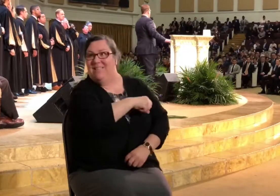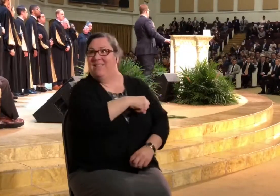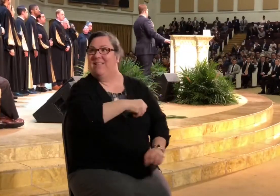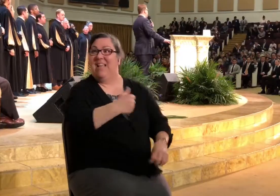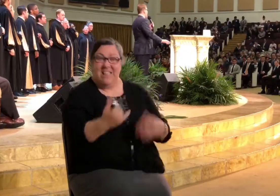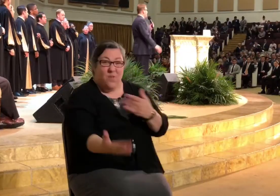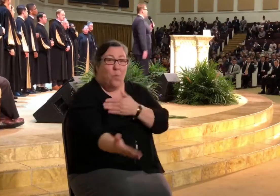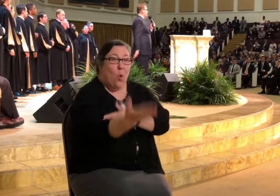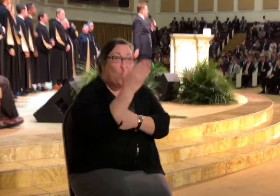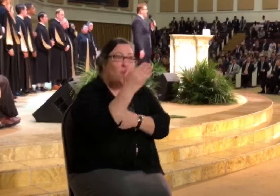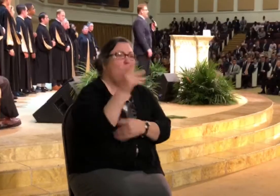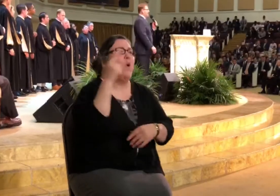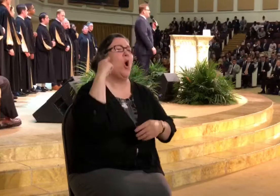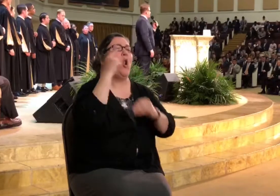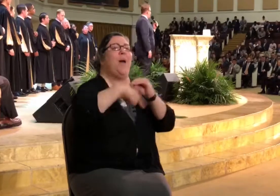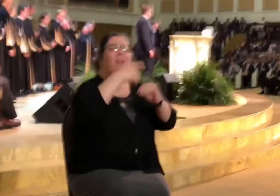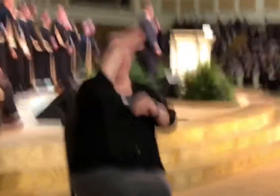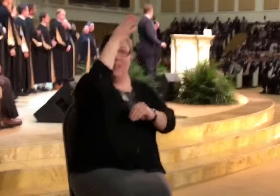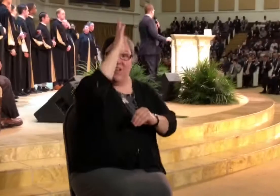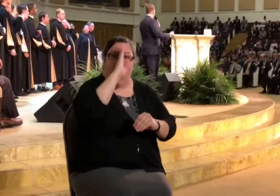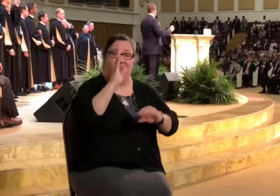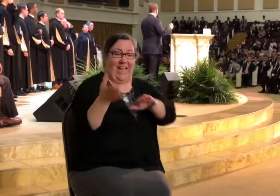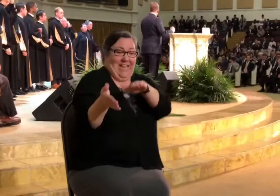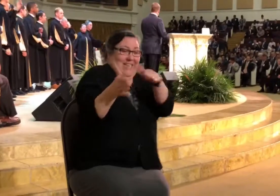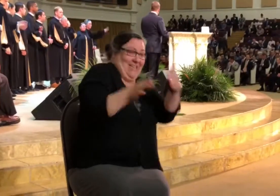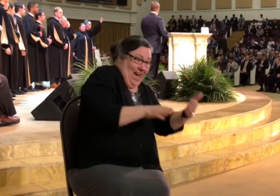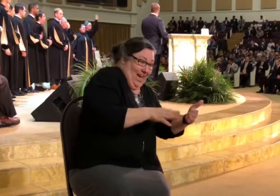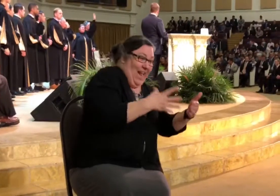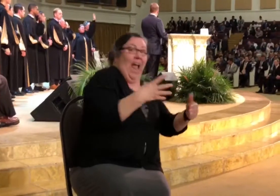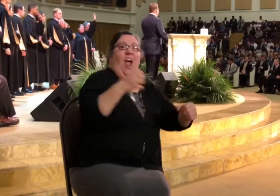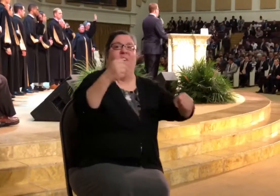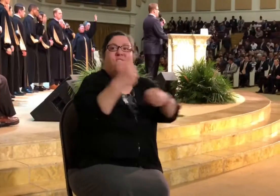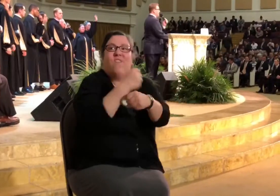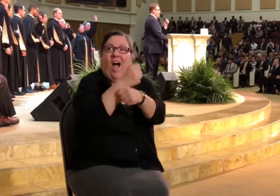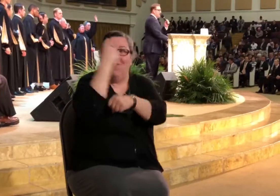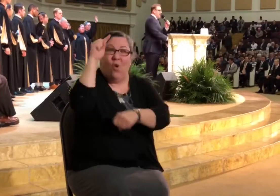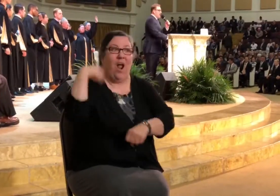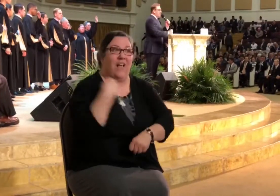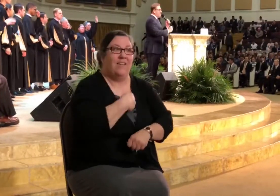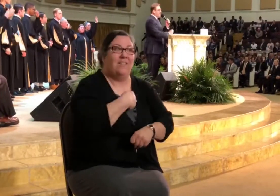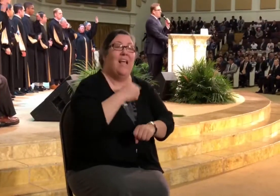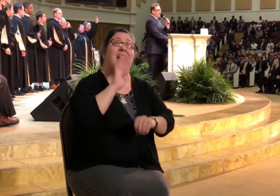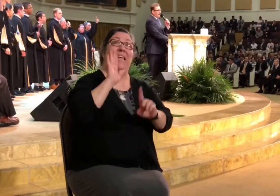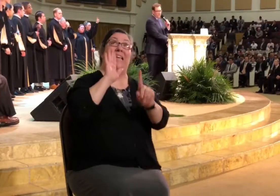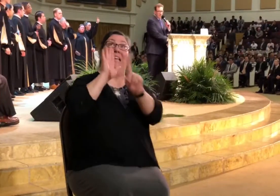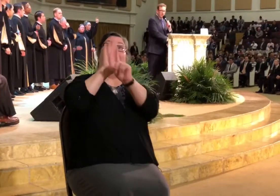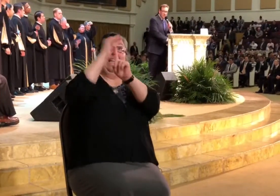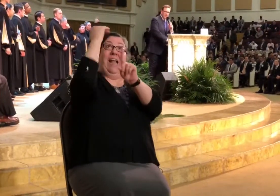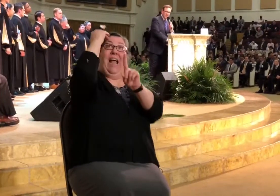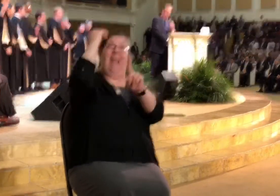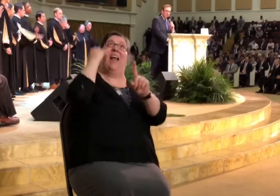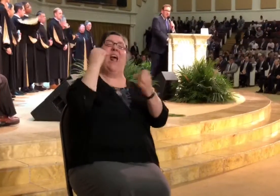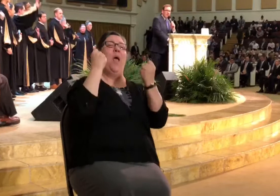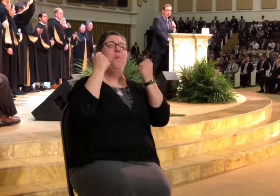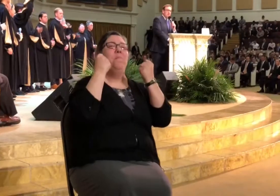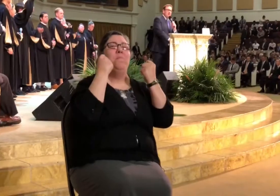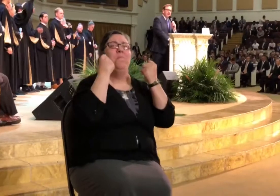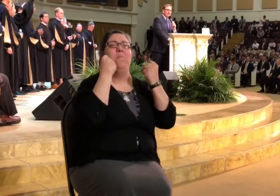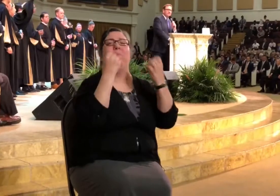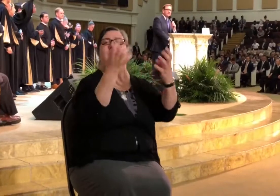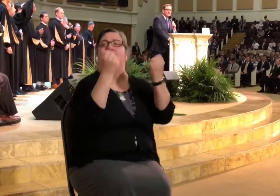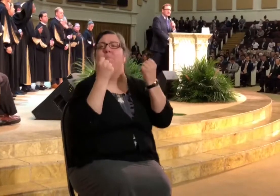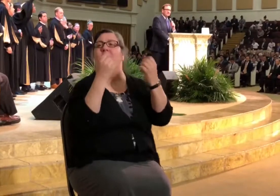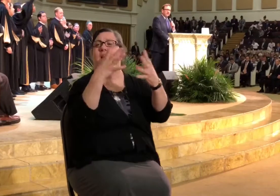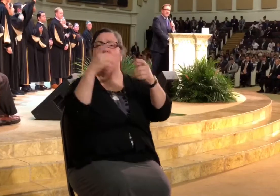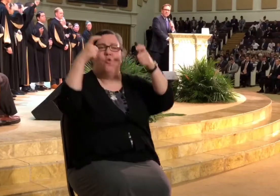His head are many crowns.